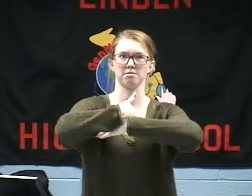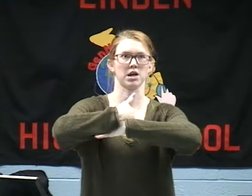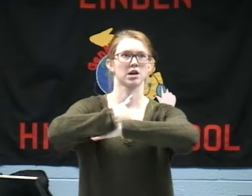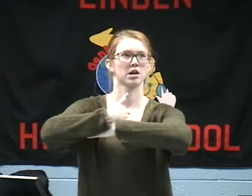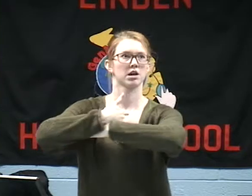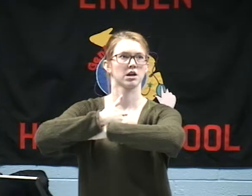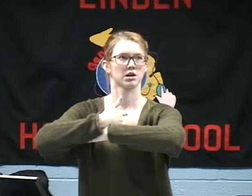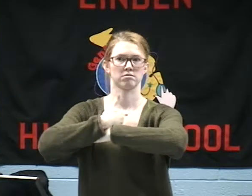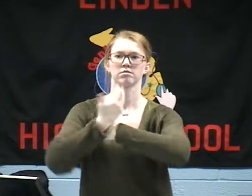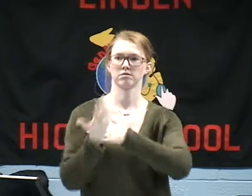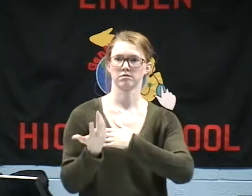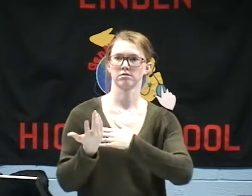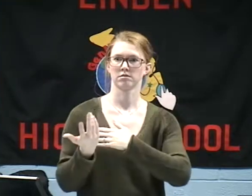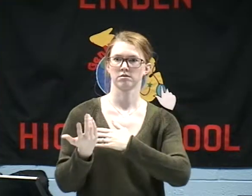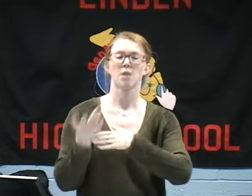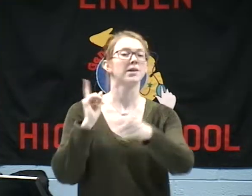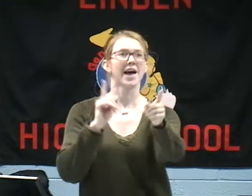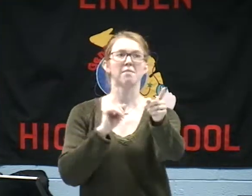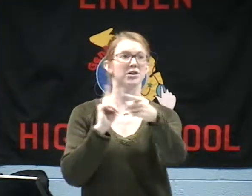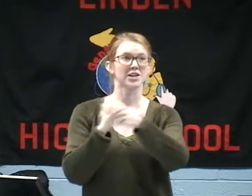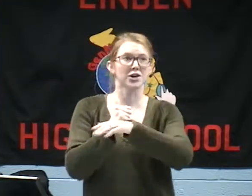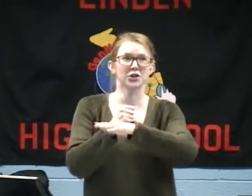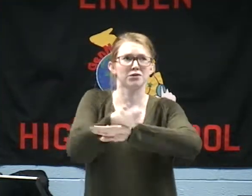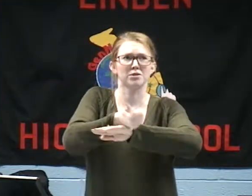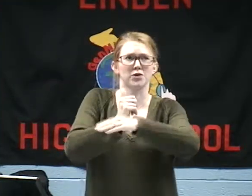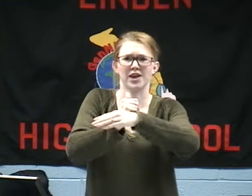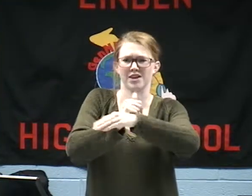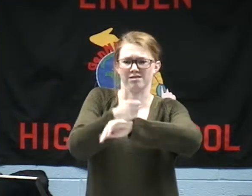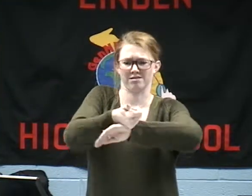me. Oh, With cheers and all But that multidirectional verb, you can't